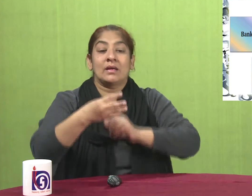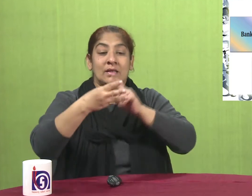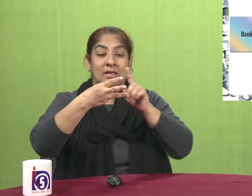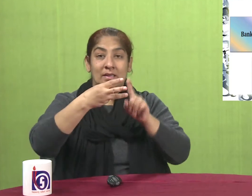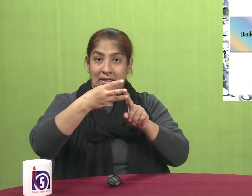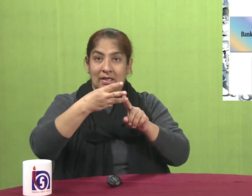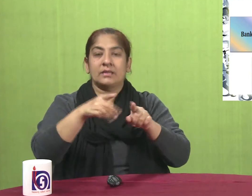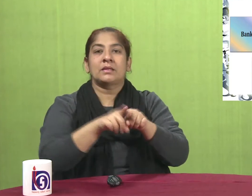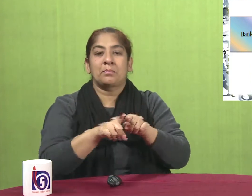insurance,